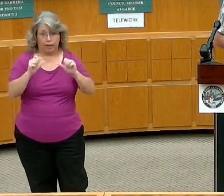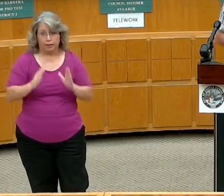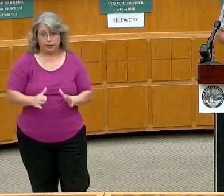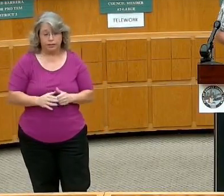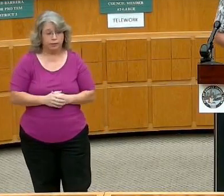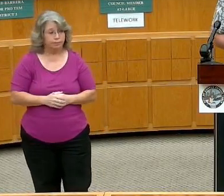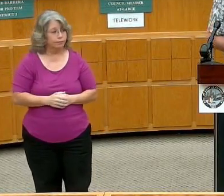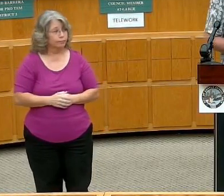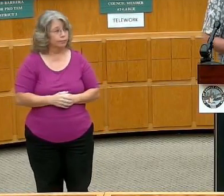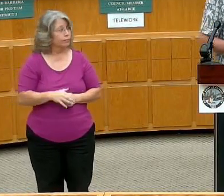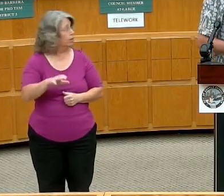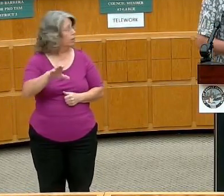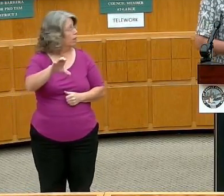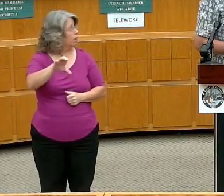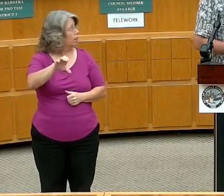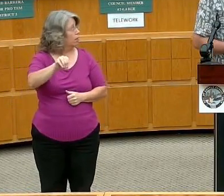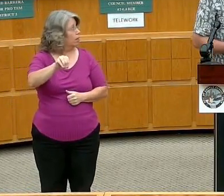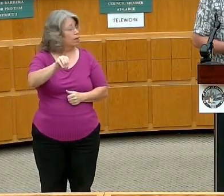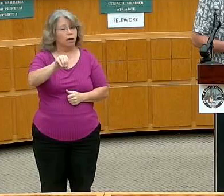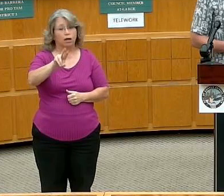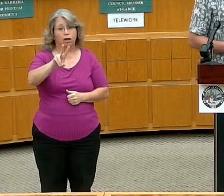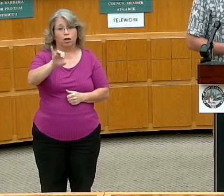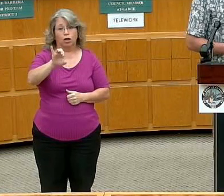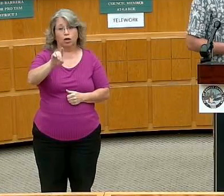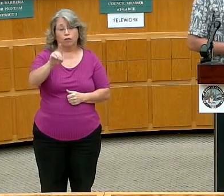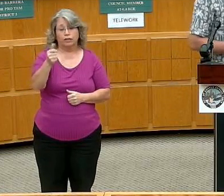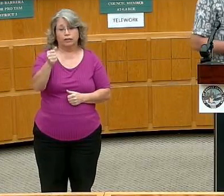COVID-19 will spread if that number is above 1.